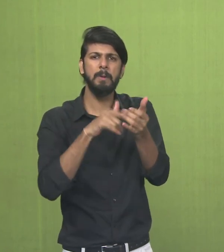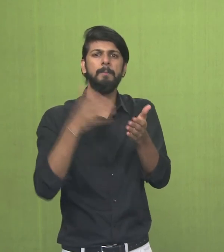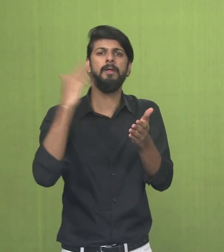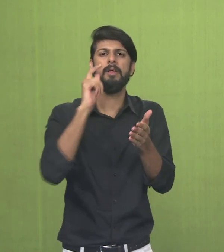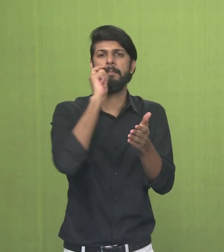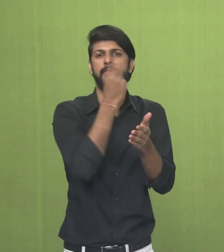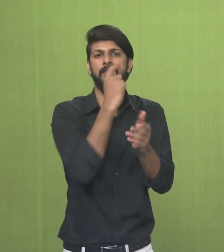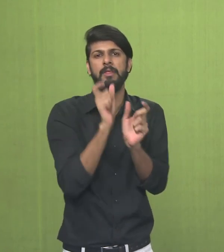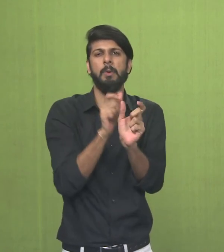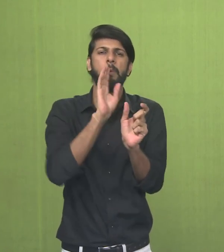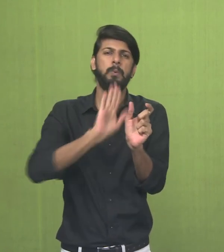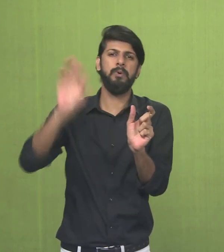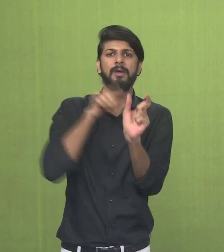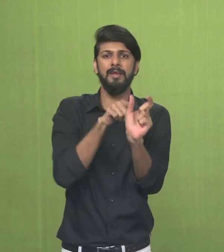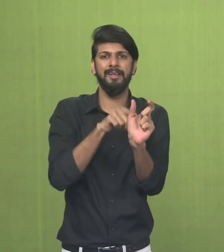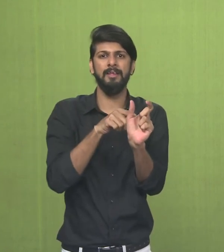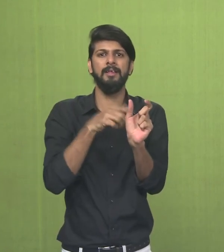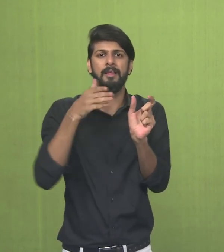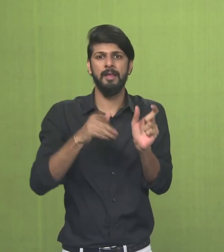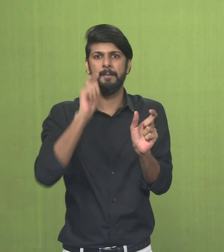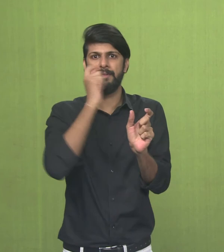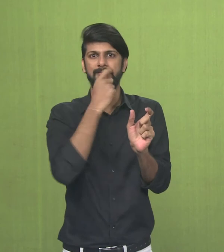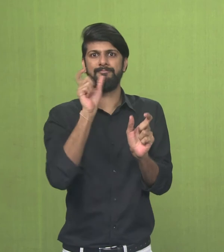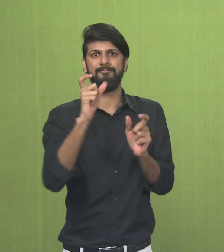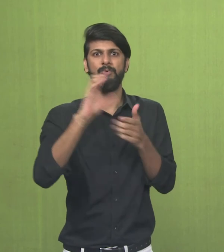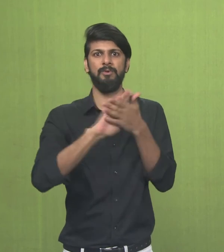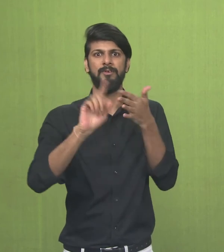city, is now known as Chennai.